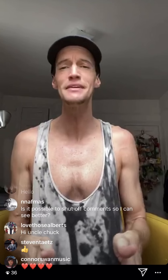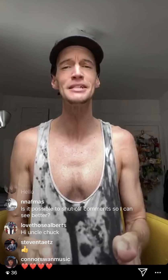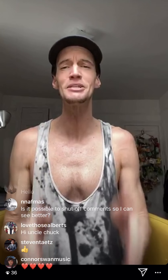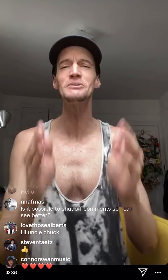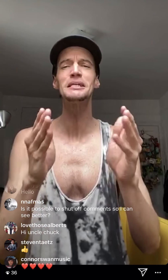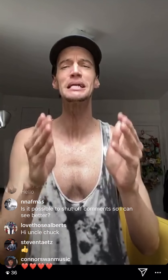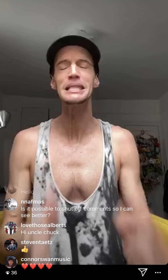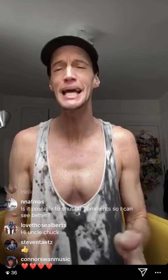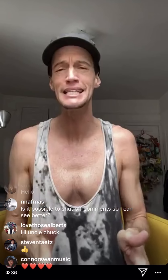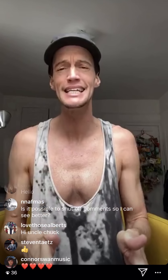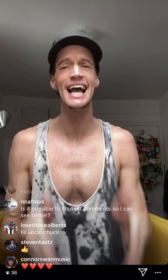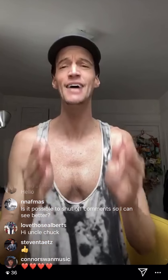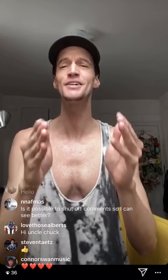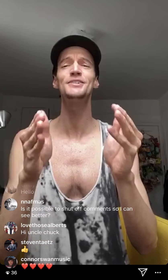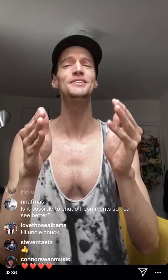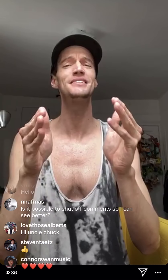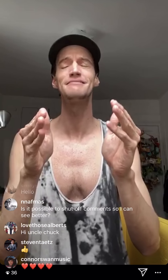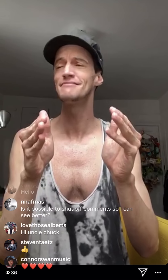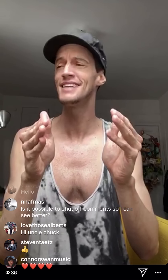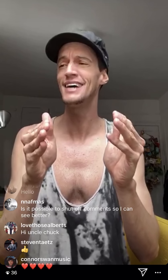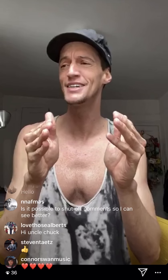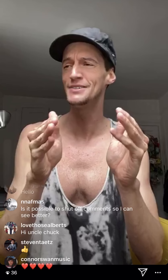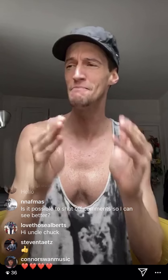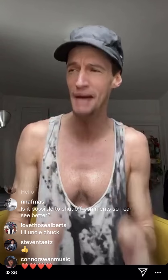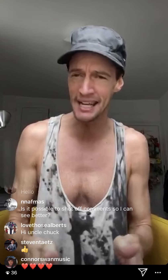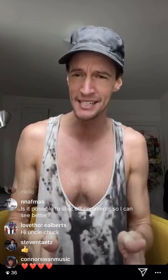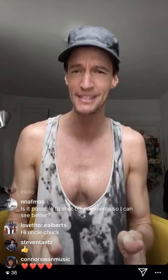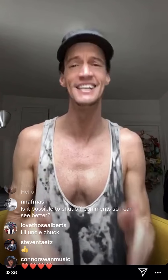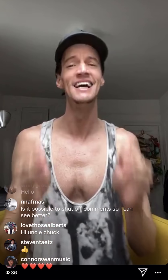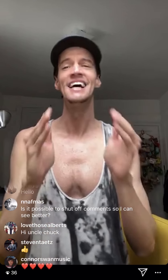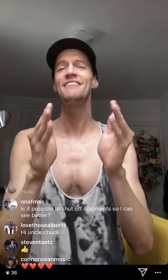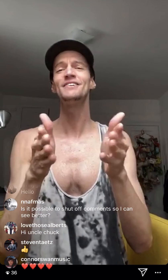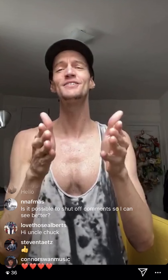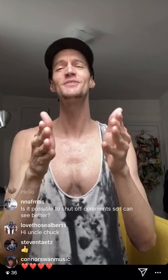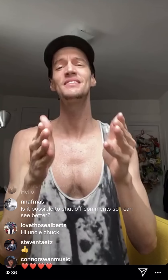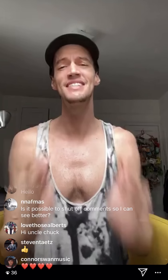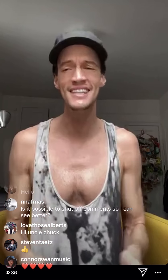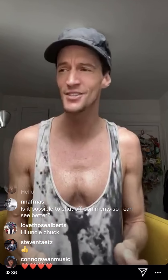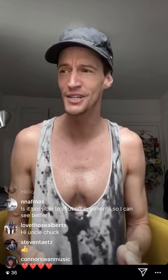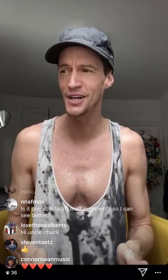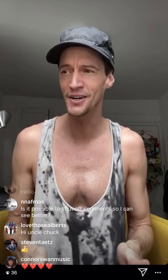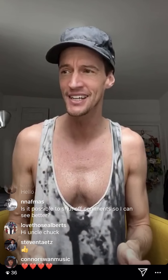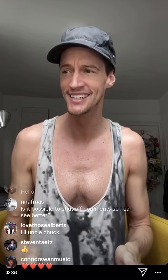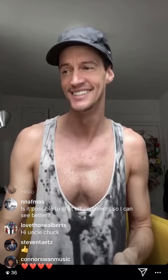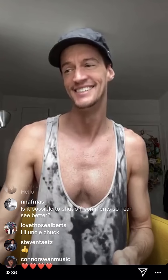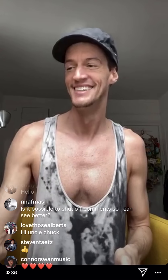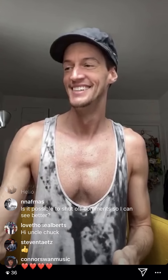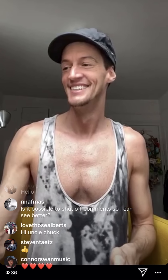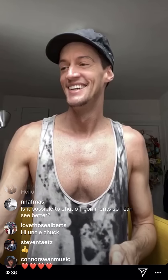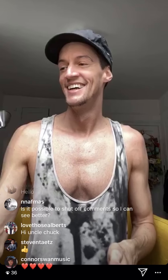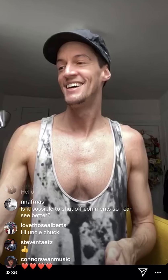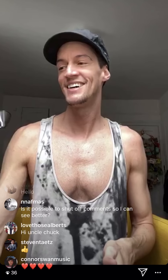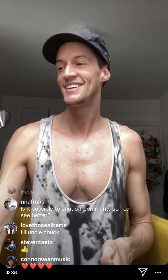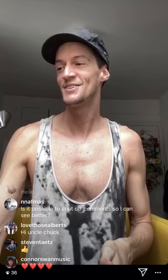so neglected. How could you abandon me? I feel so disregarded. Oh, so